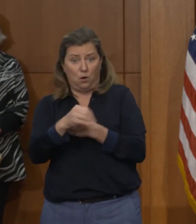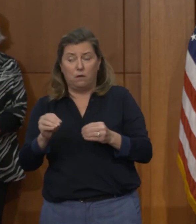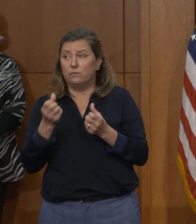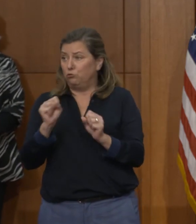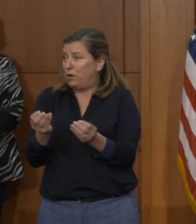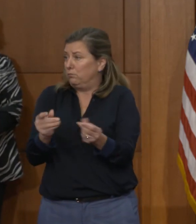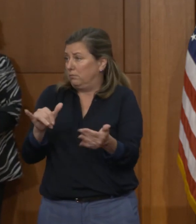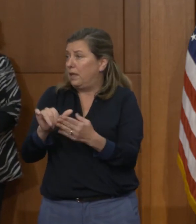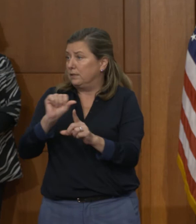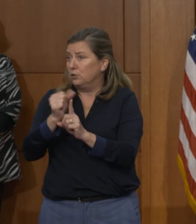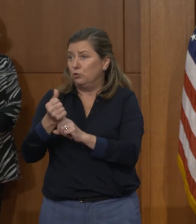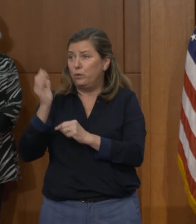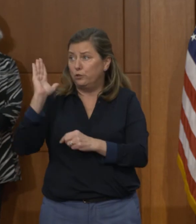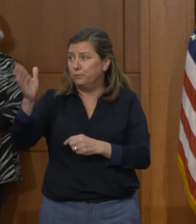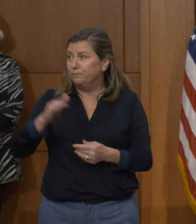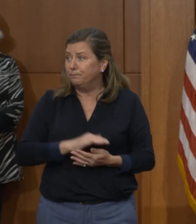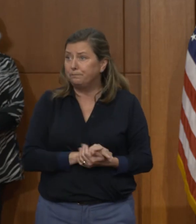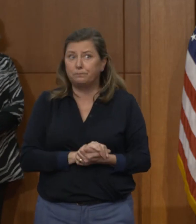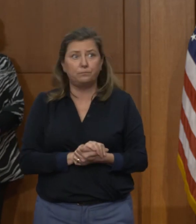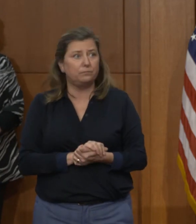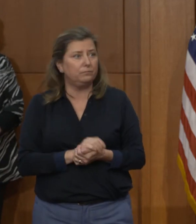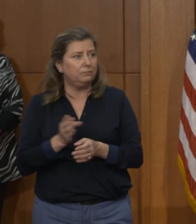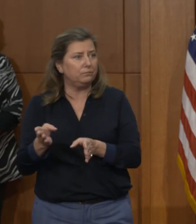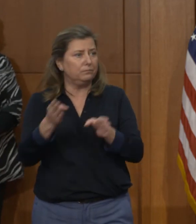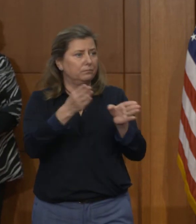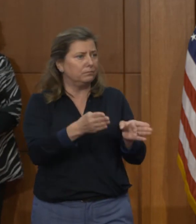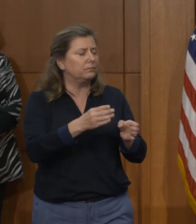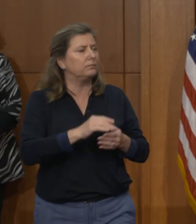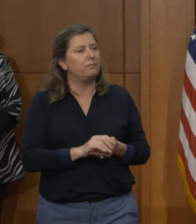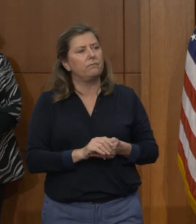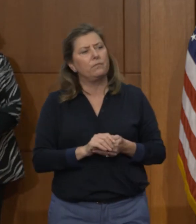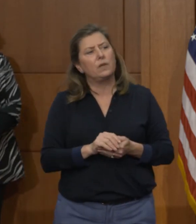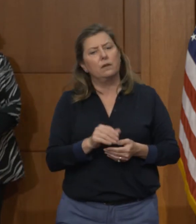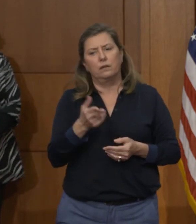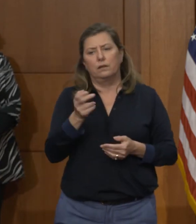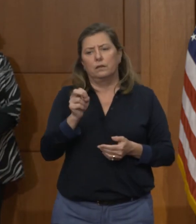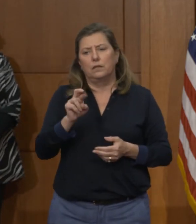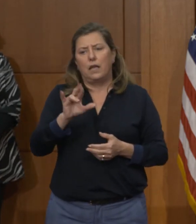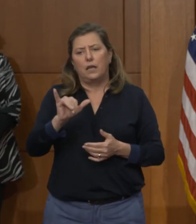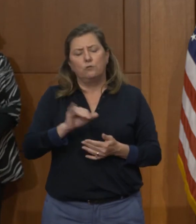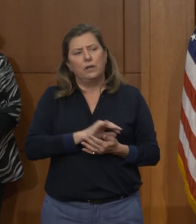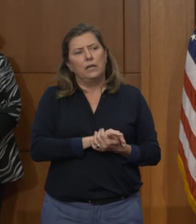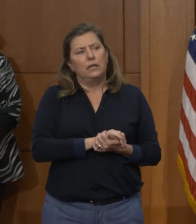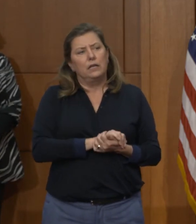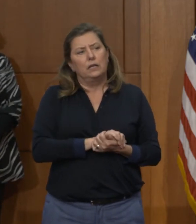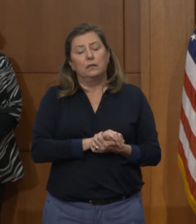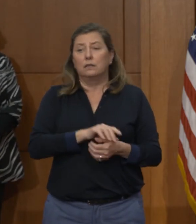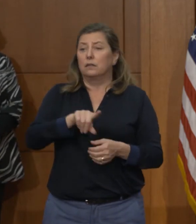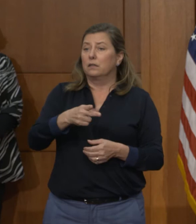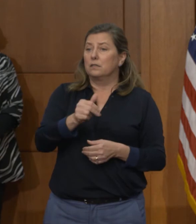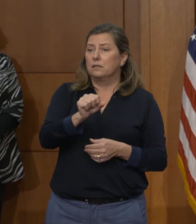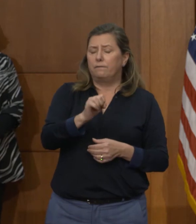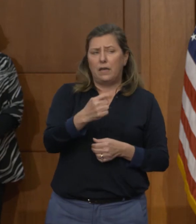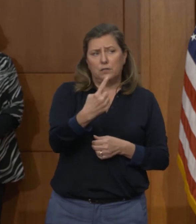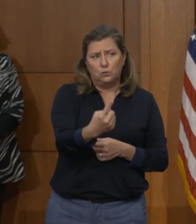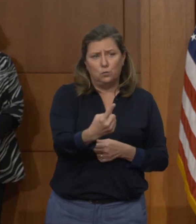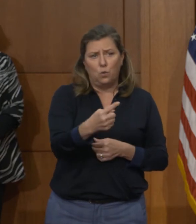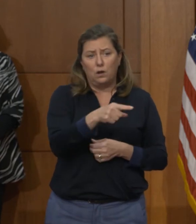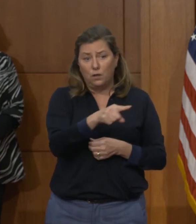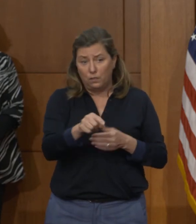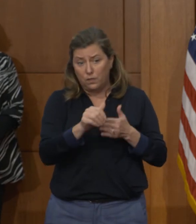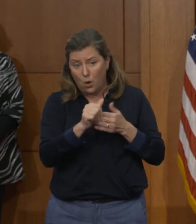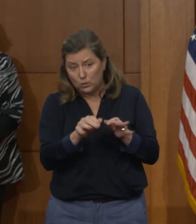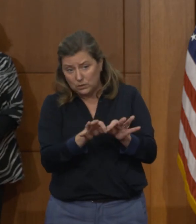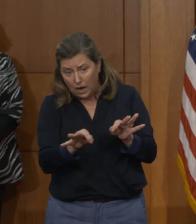remedy the situation. Governor, what are businesses saying about Phase 1 guidelines, and if they're going to be able to actually meet